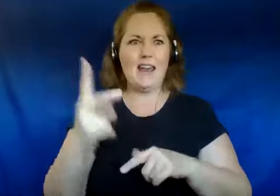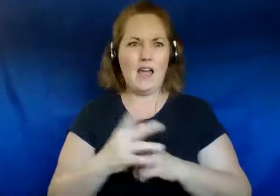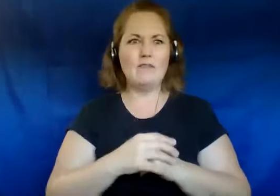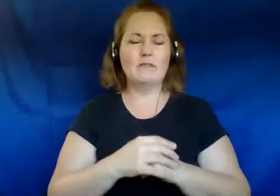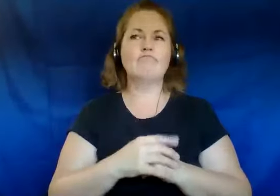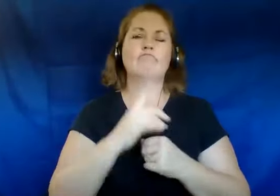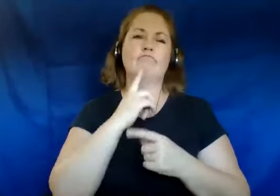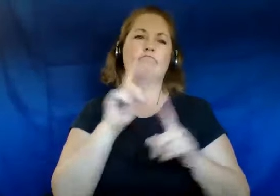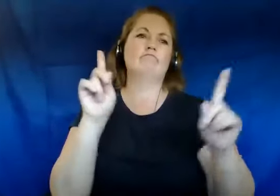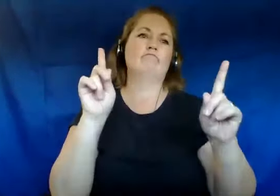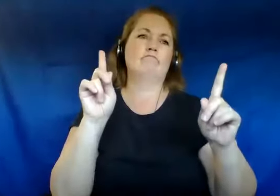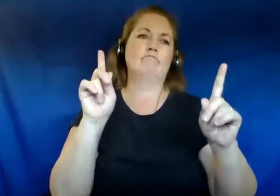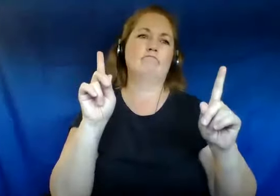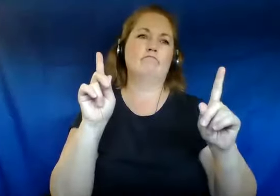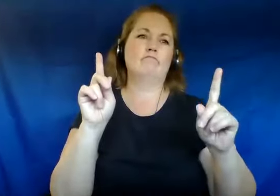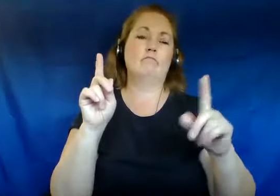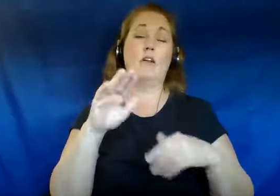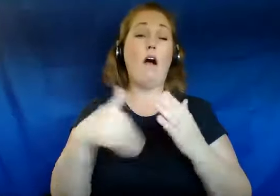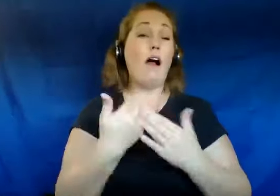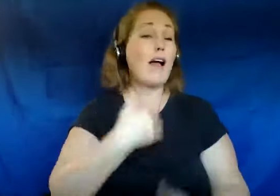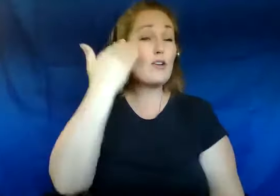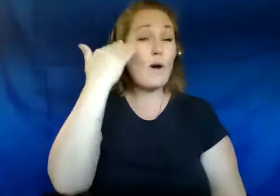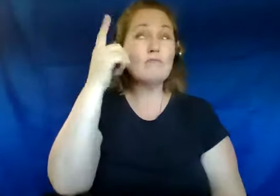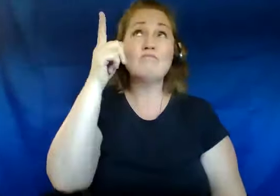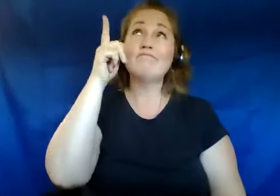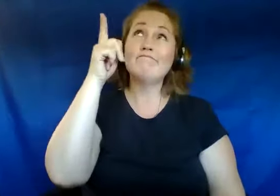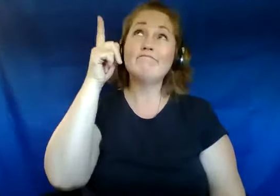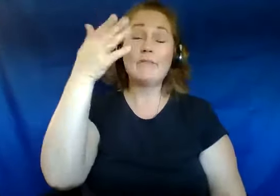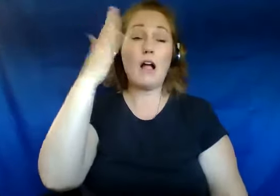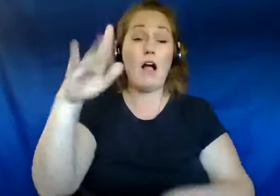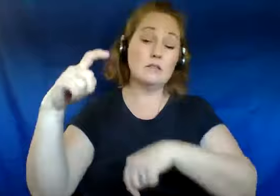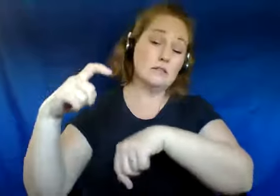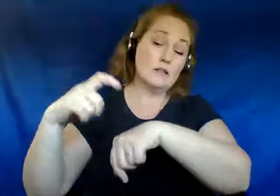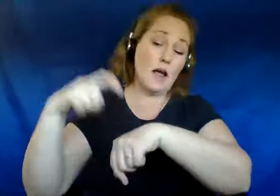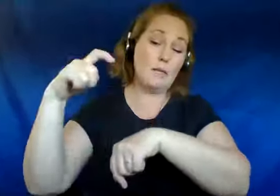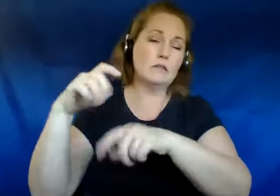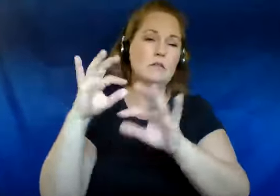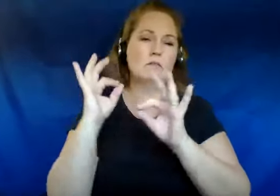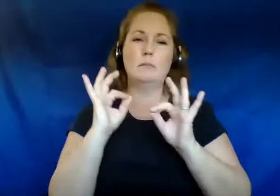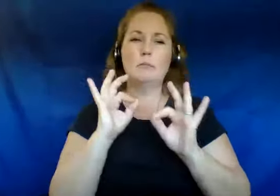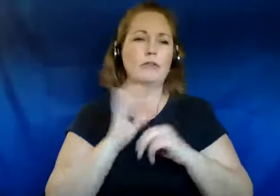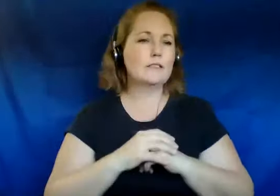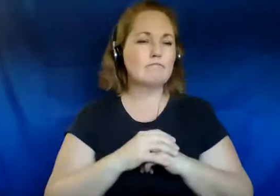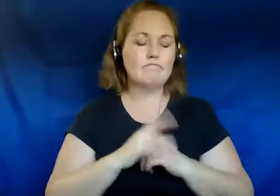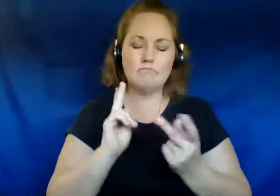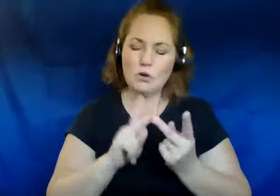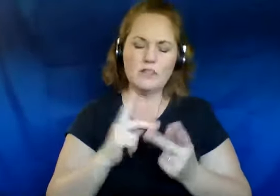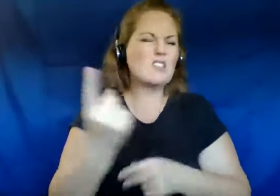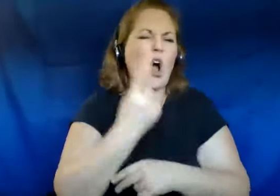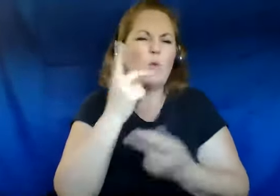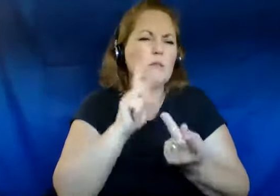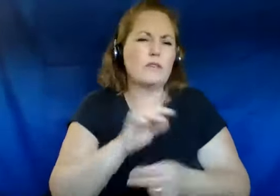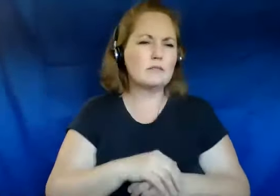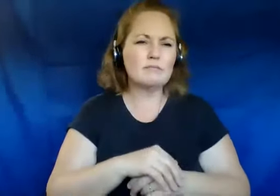know is God's timing is perfect. God's timing is always perfect. And I cannot